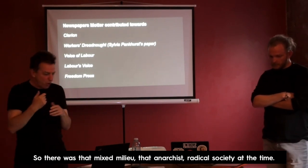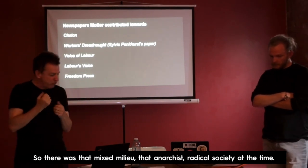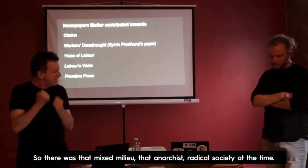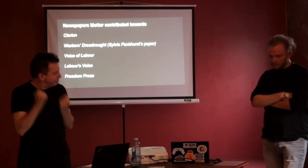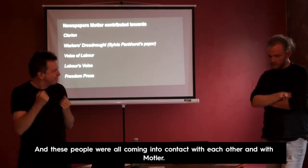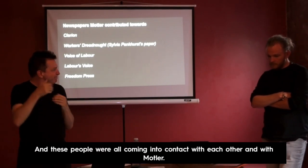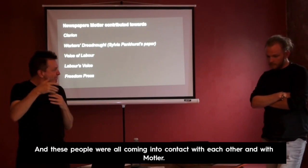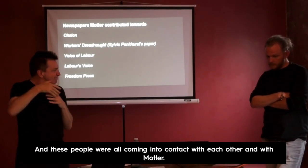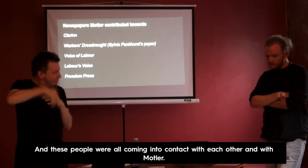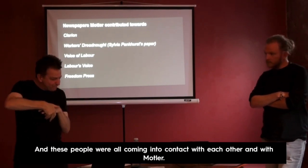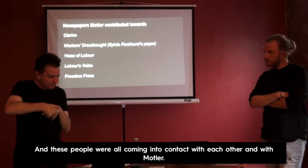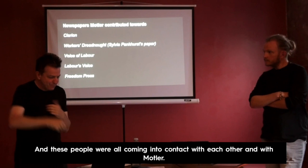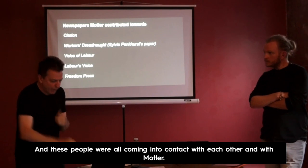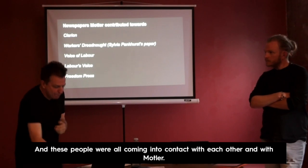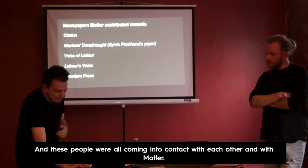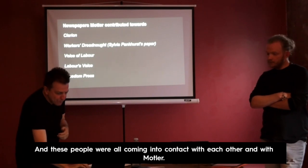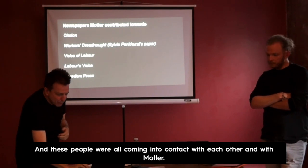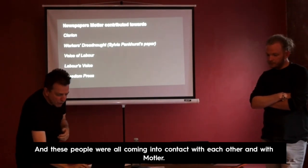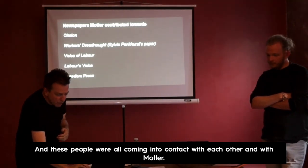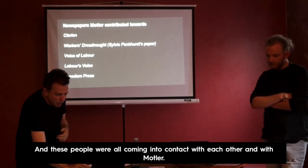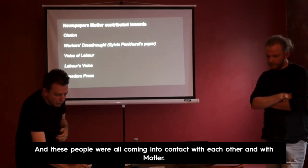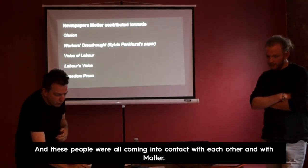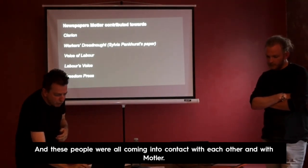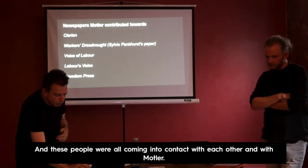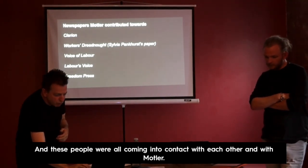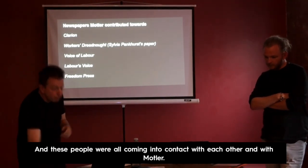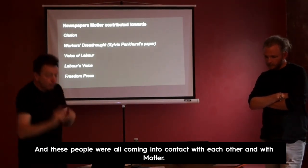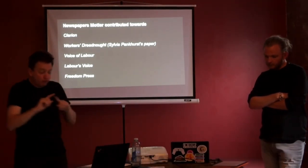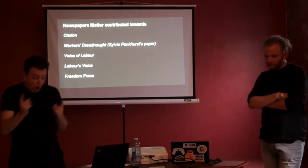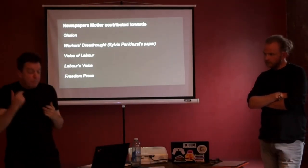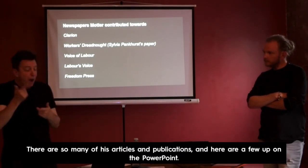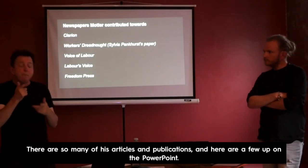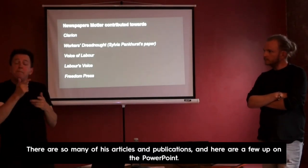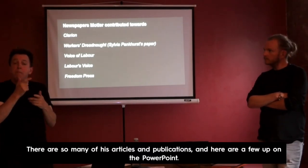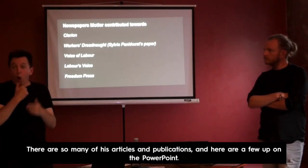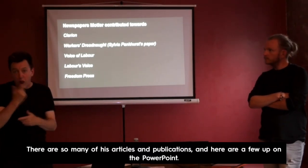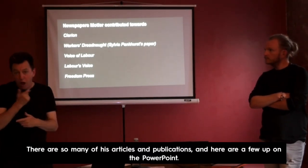time, and people were all coming into contact with each other and with Motler.